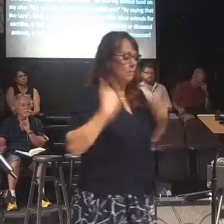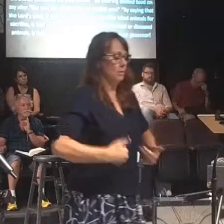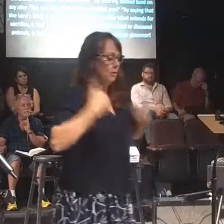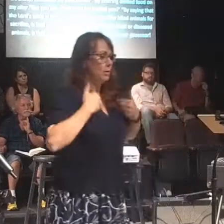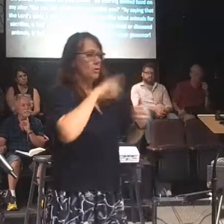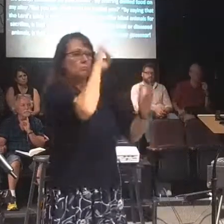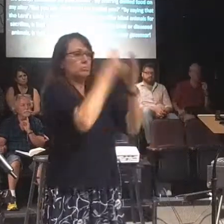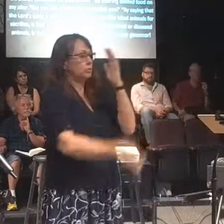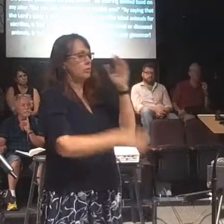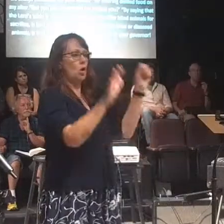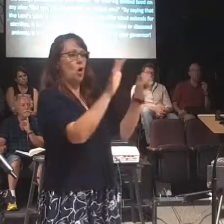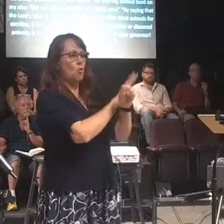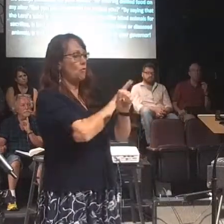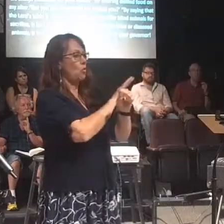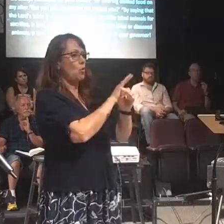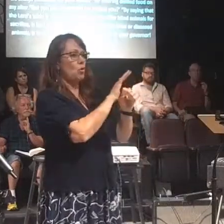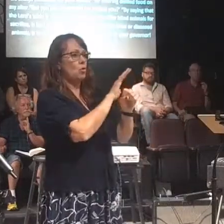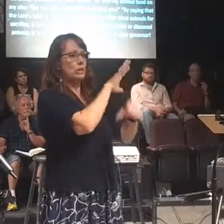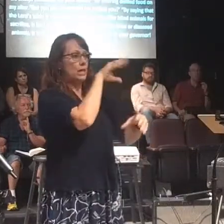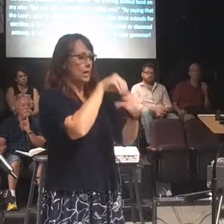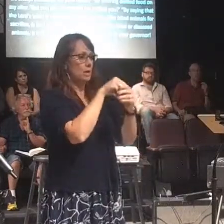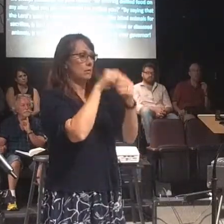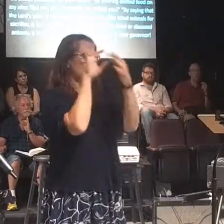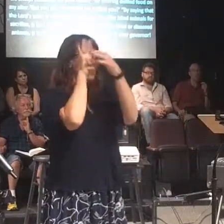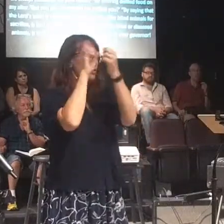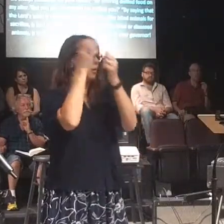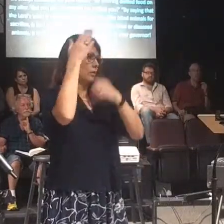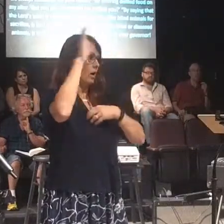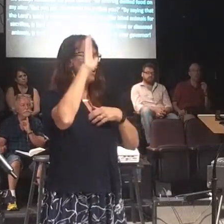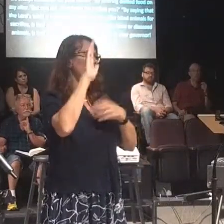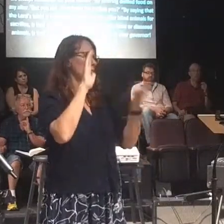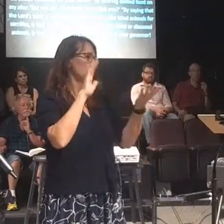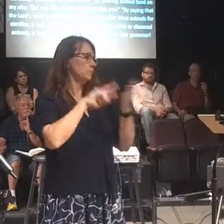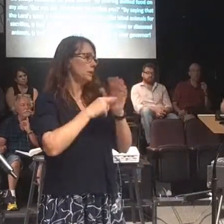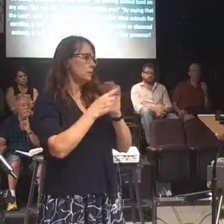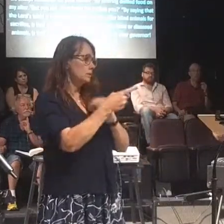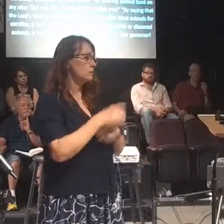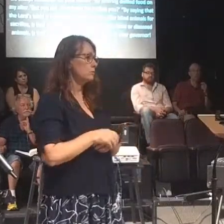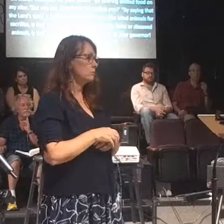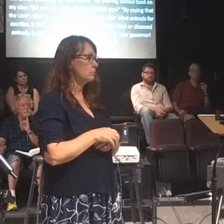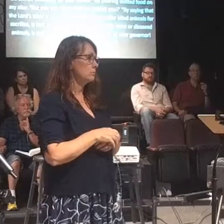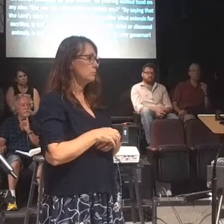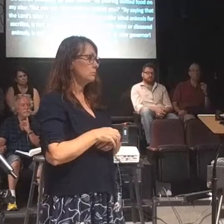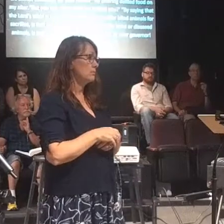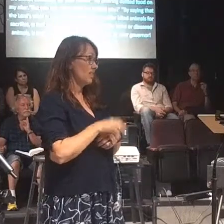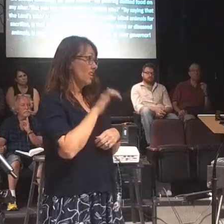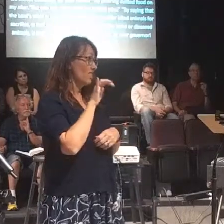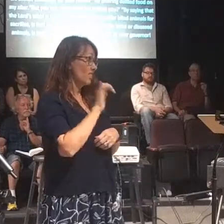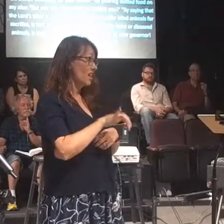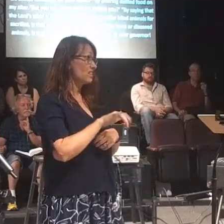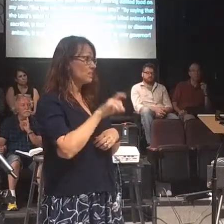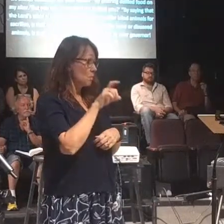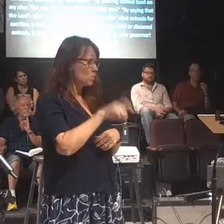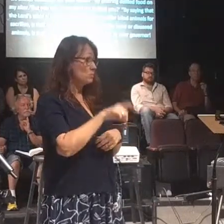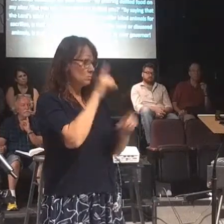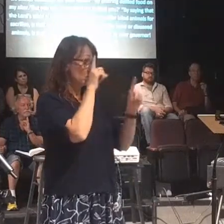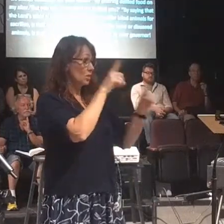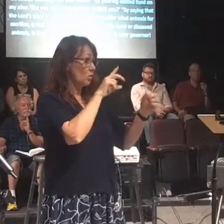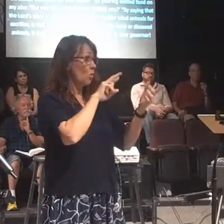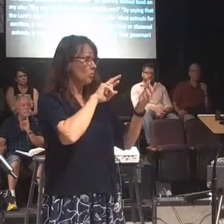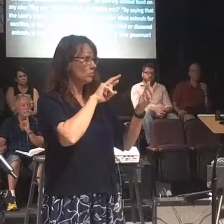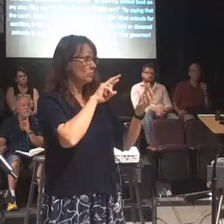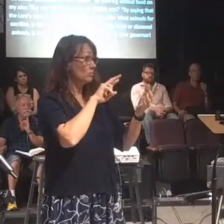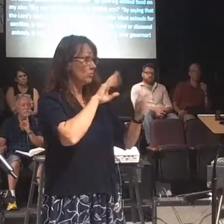all in. I could have used it for myself, but I'm going to give you my best. Isn't what every relationship wants?